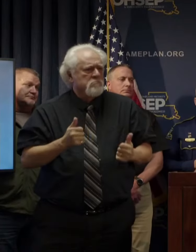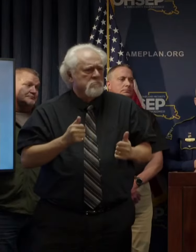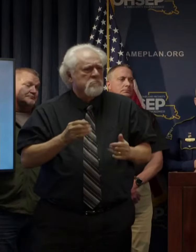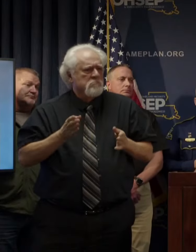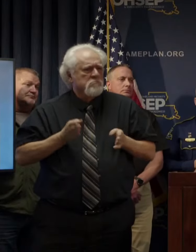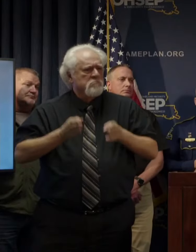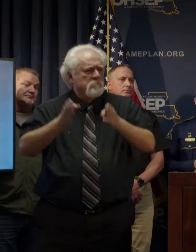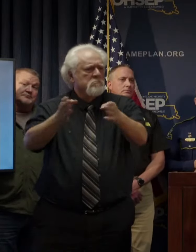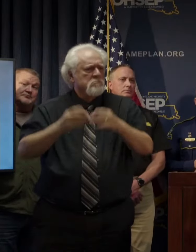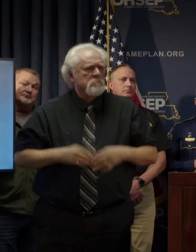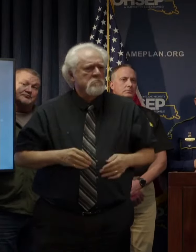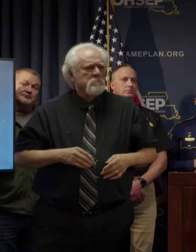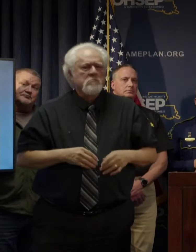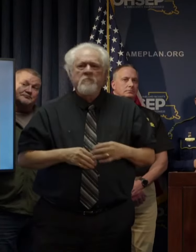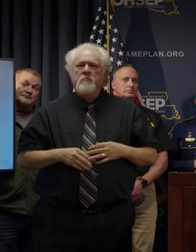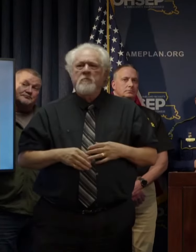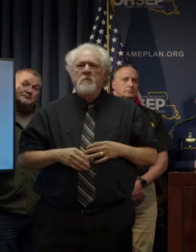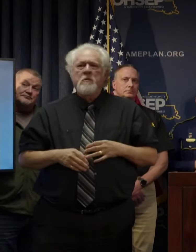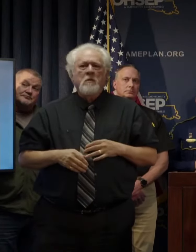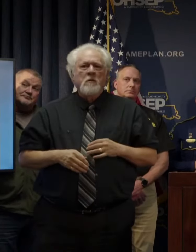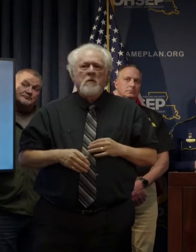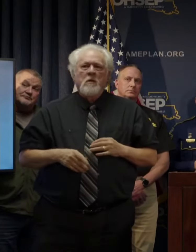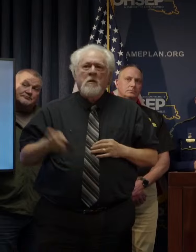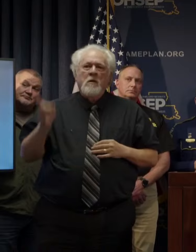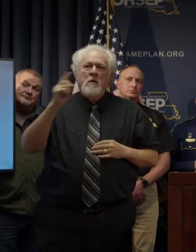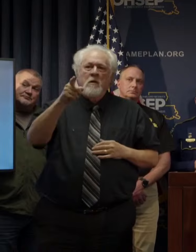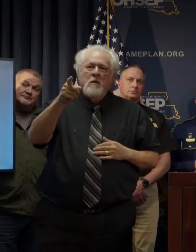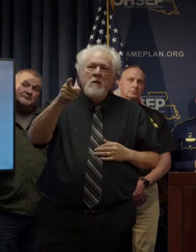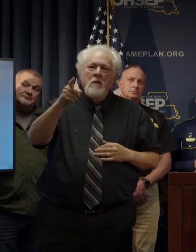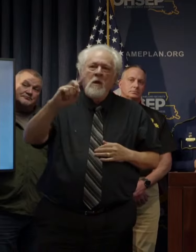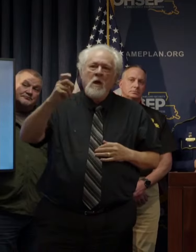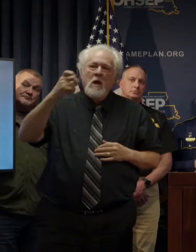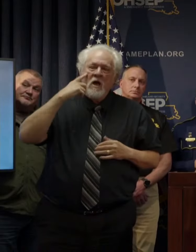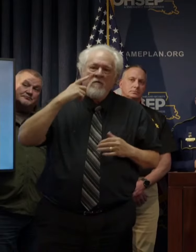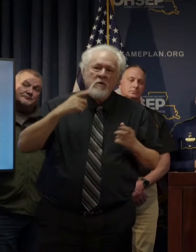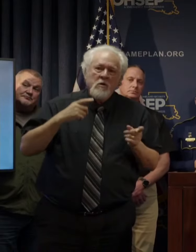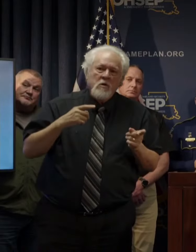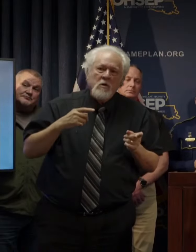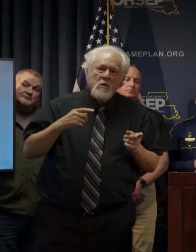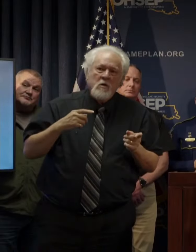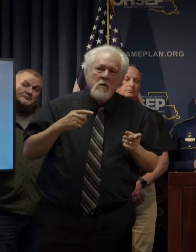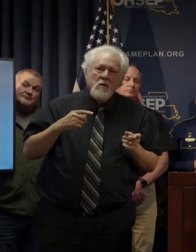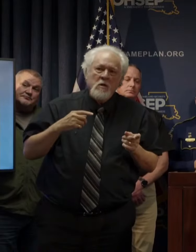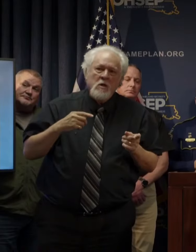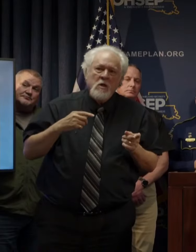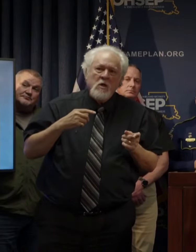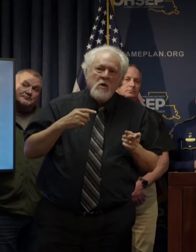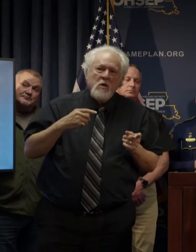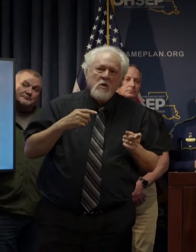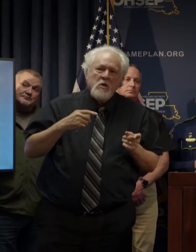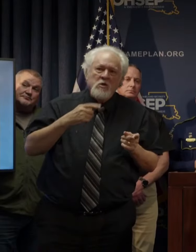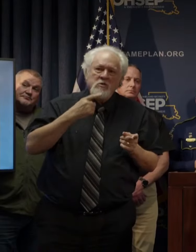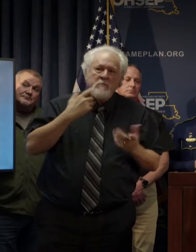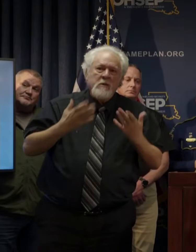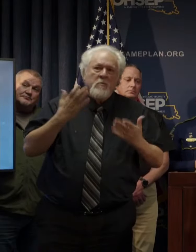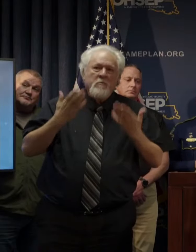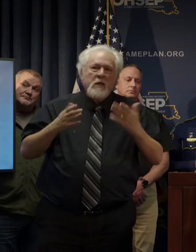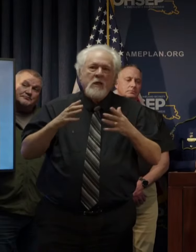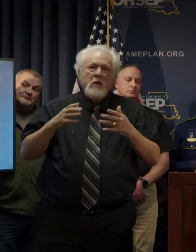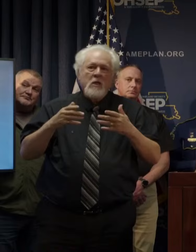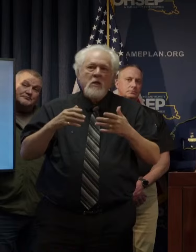trajectory. Yes. Governor, you have said people might